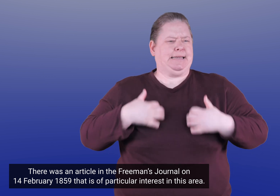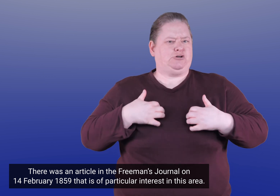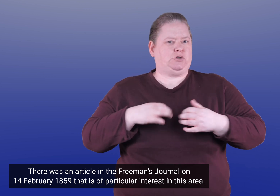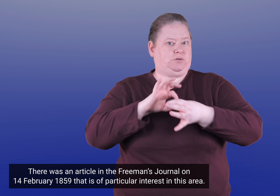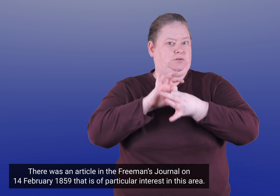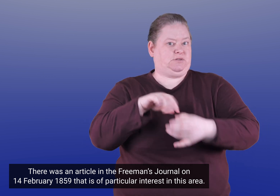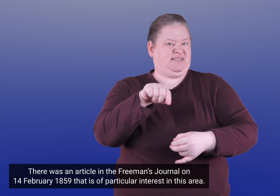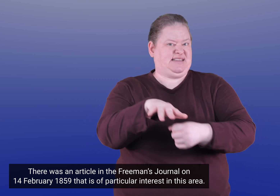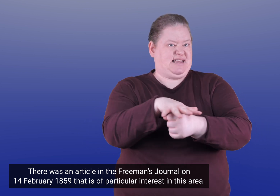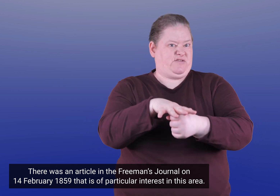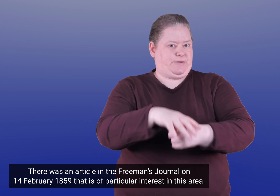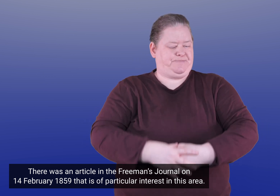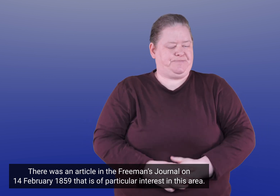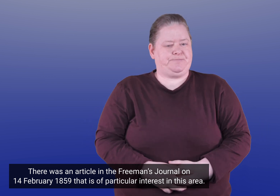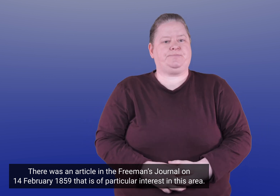that is of particular interest in this area.